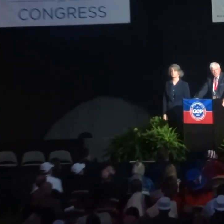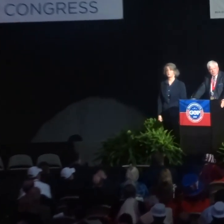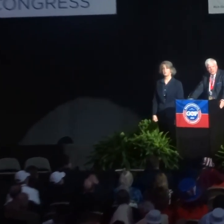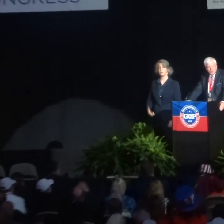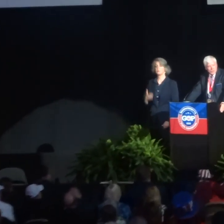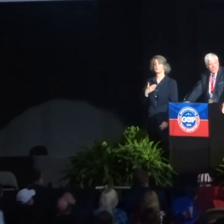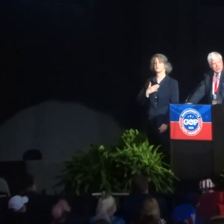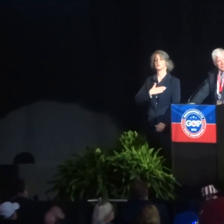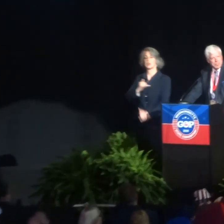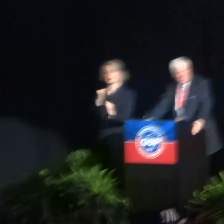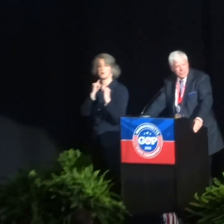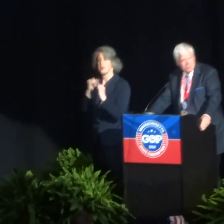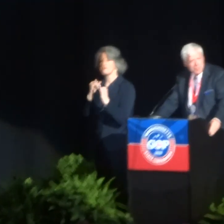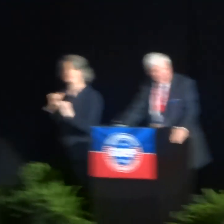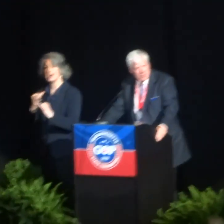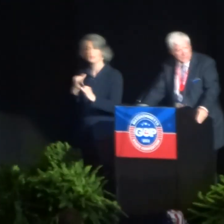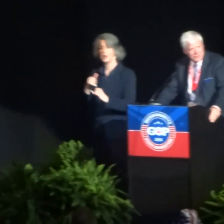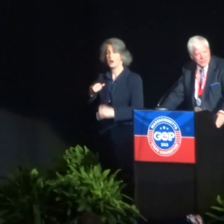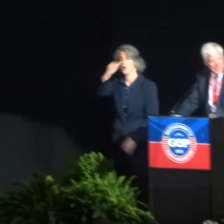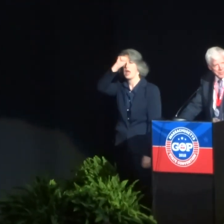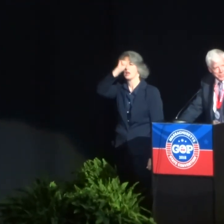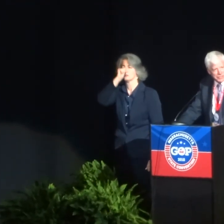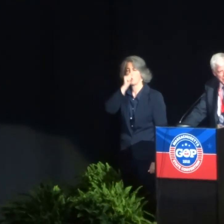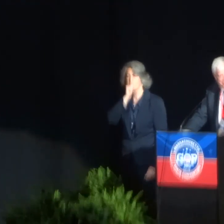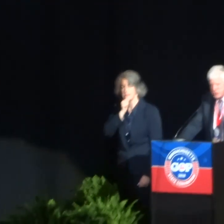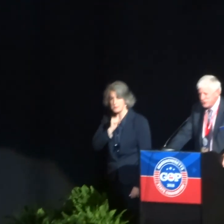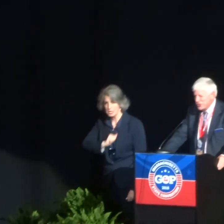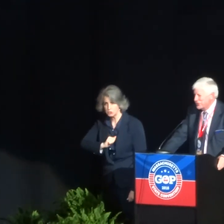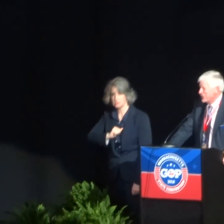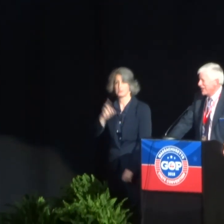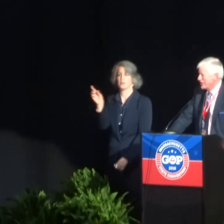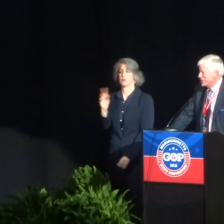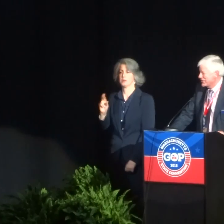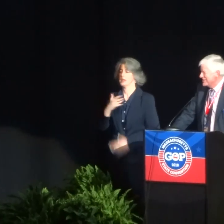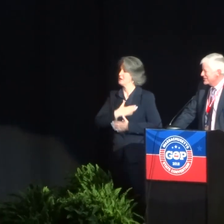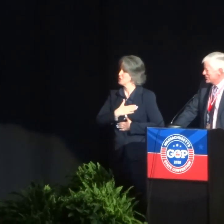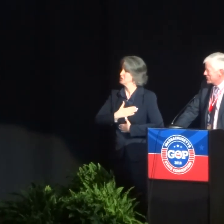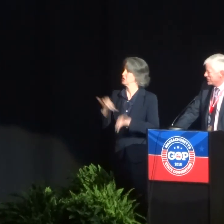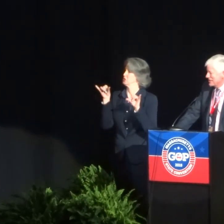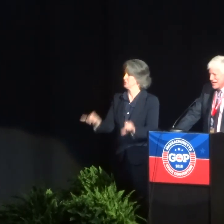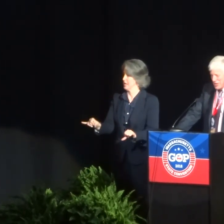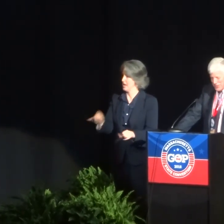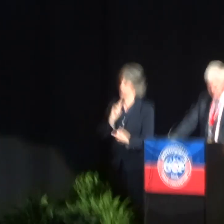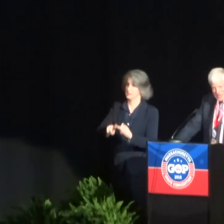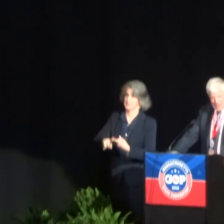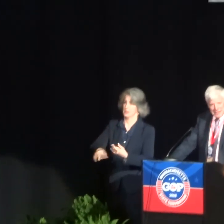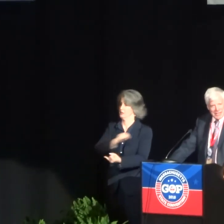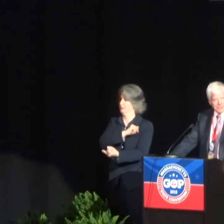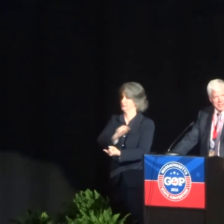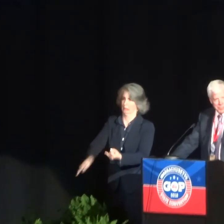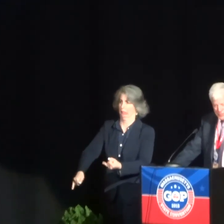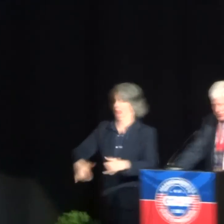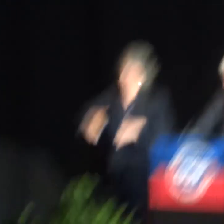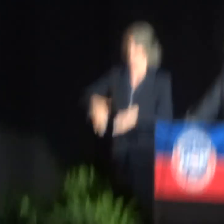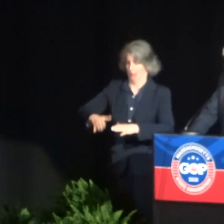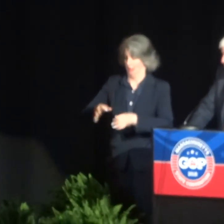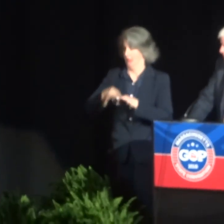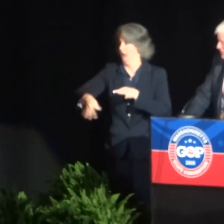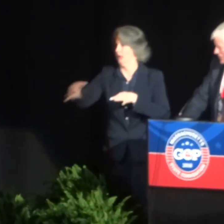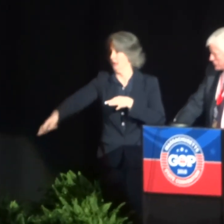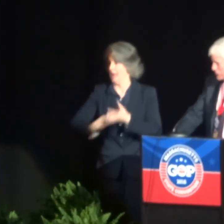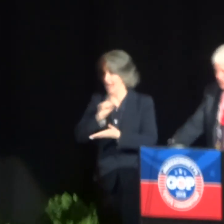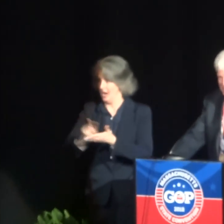my fellow extraordinarily patient Republicans, I appreciate you still staying here till this late hour. And let us keep moving through